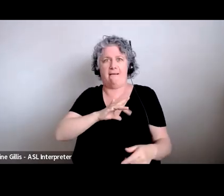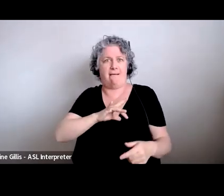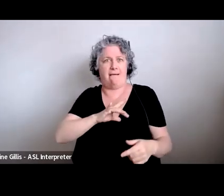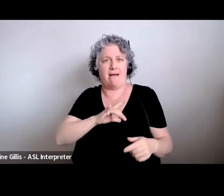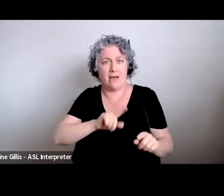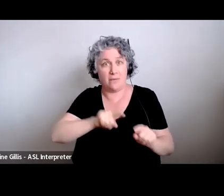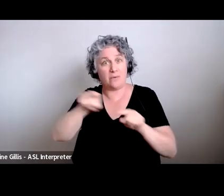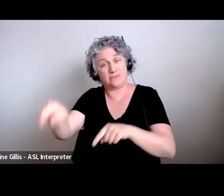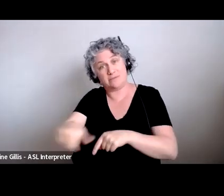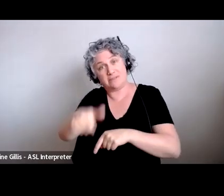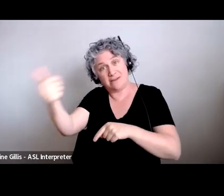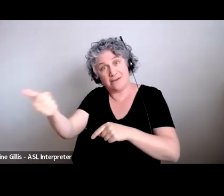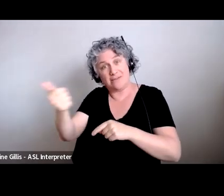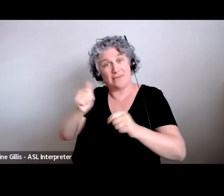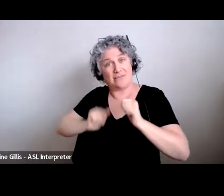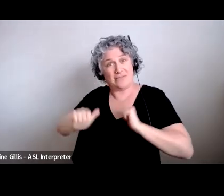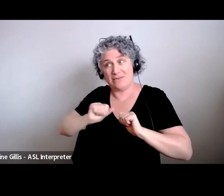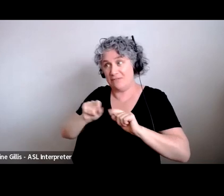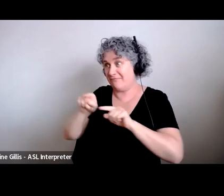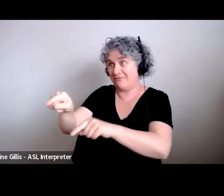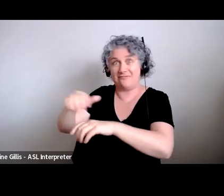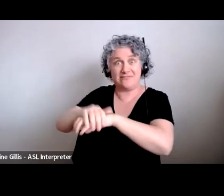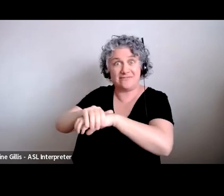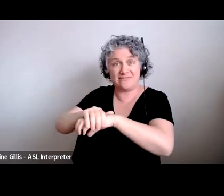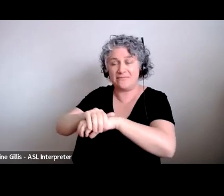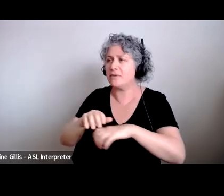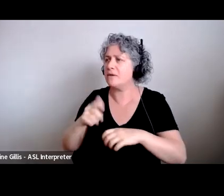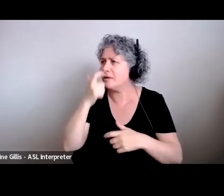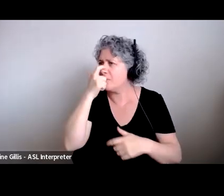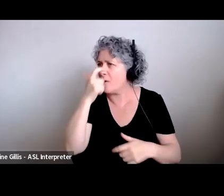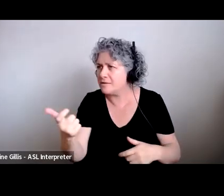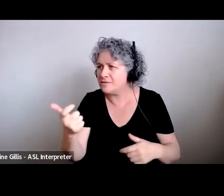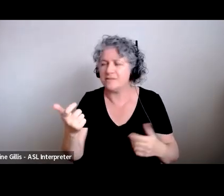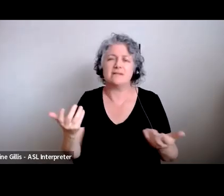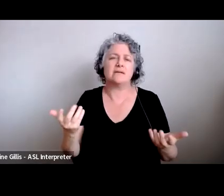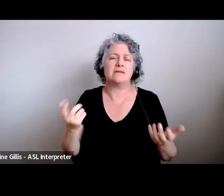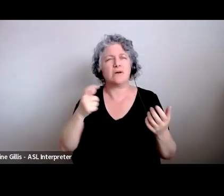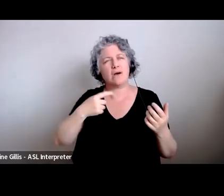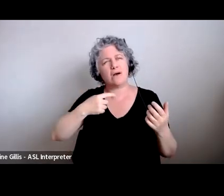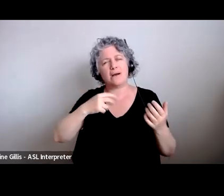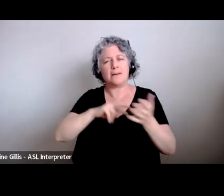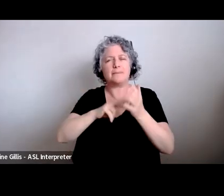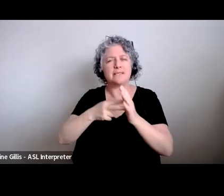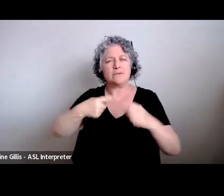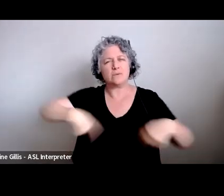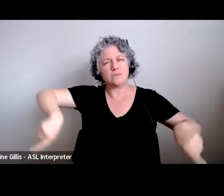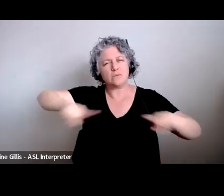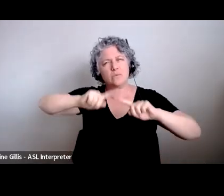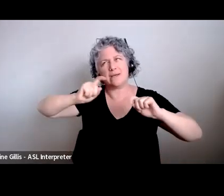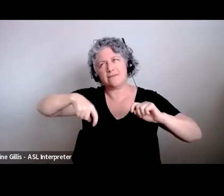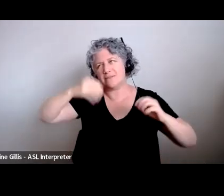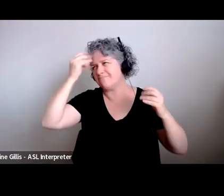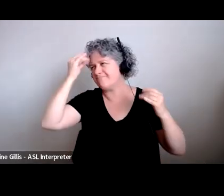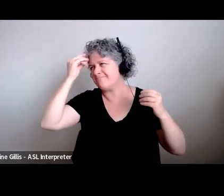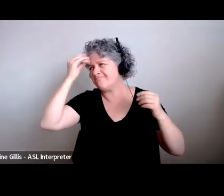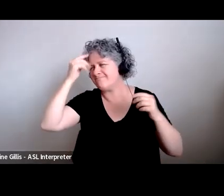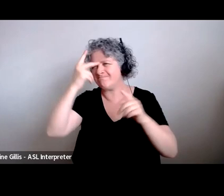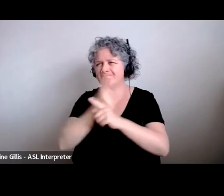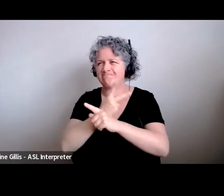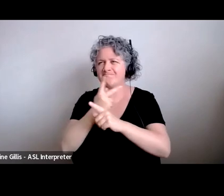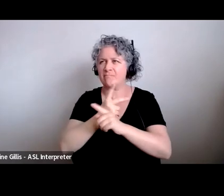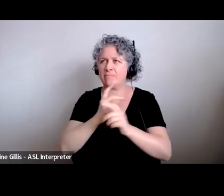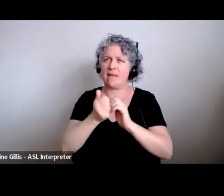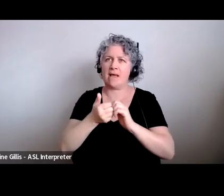the other theater. And so I think that we have to be able to figure out and be, like,